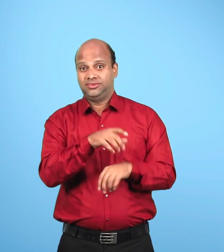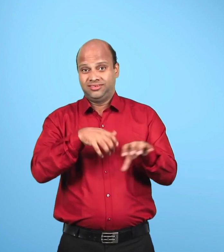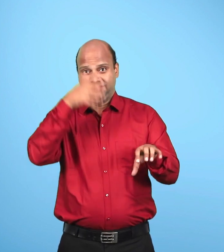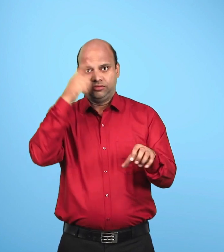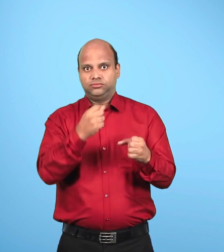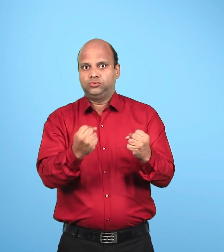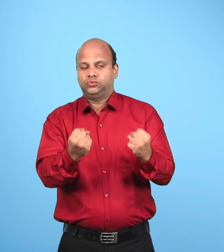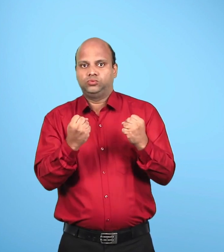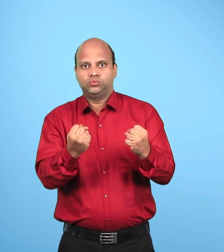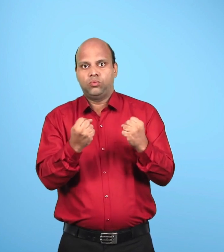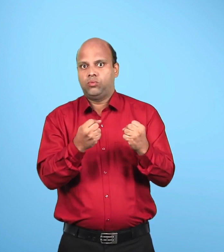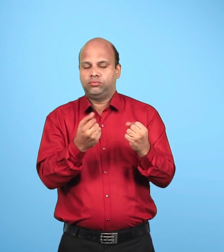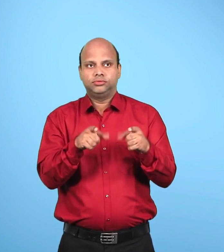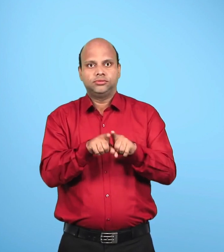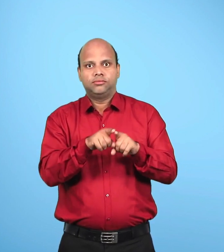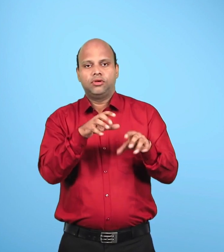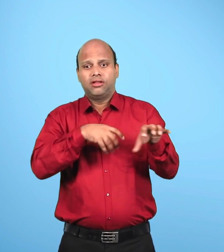and kill animals like deer.